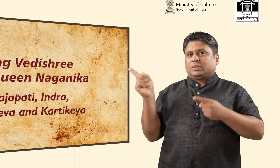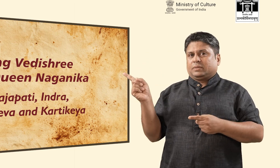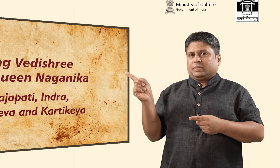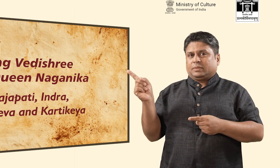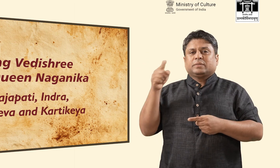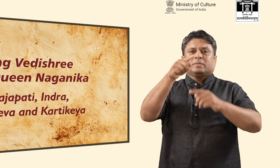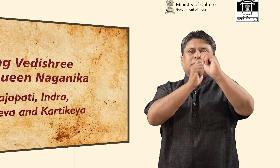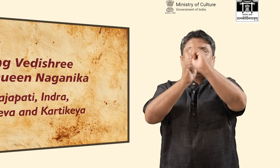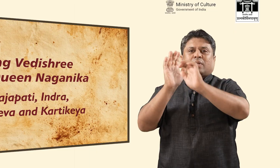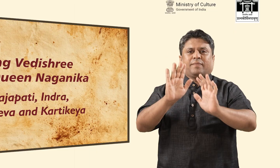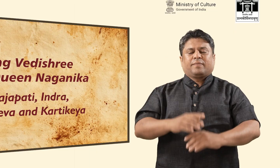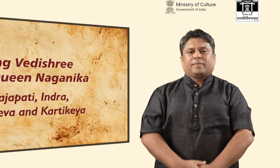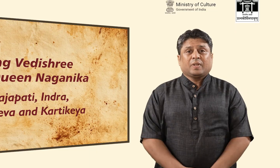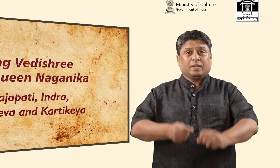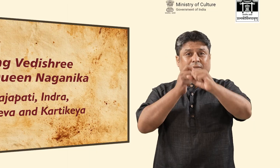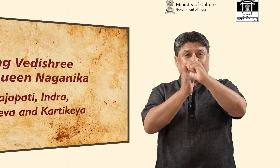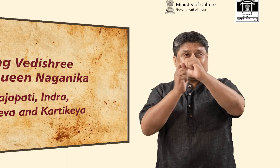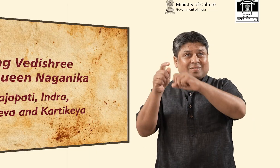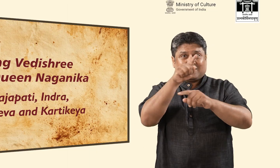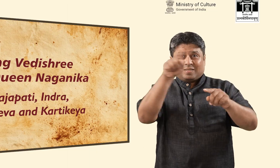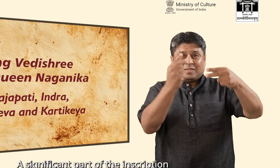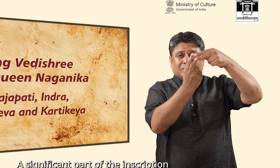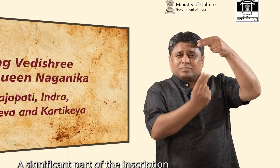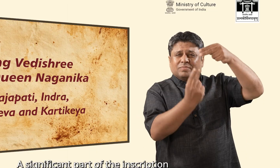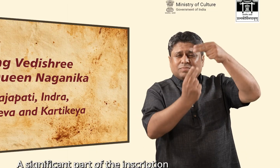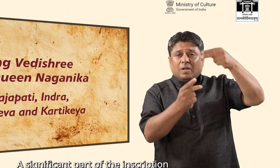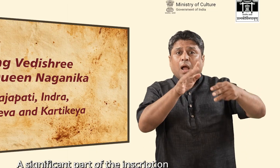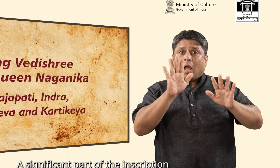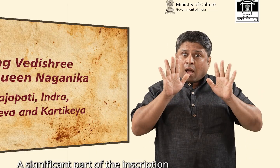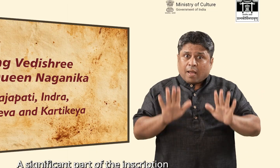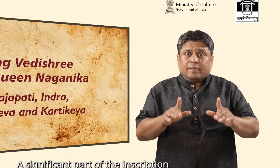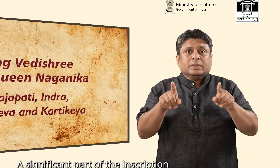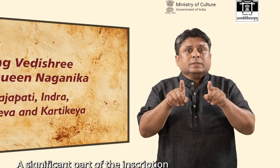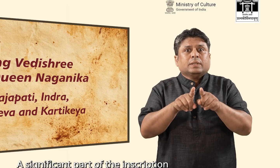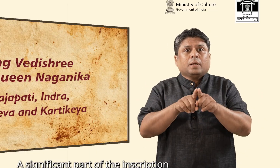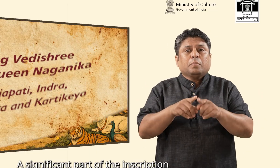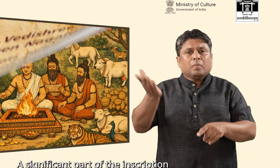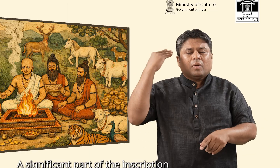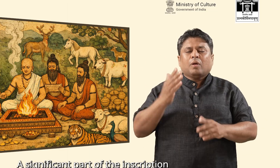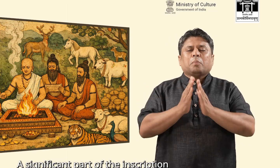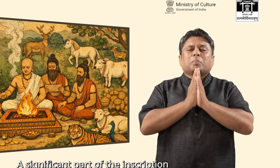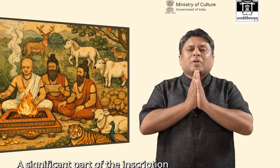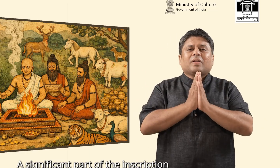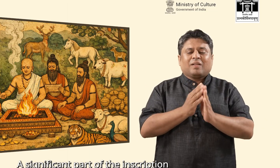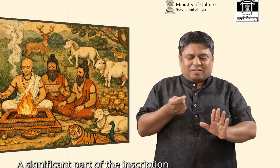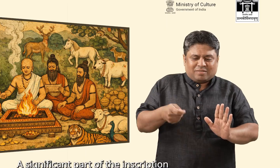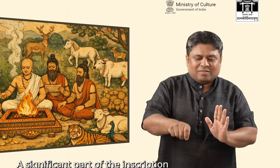and praises members of the royal family. A significant part of the inscription records Vedic rituals such as